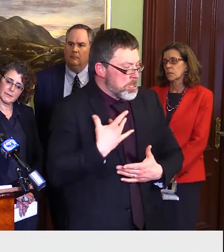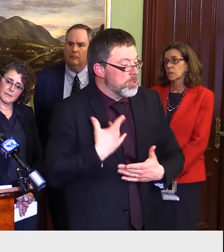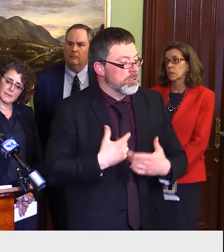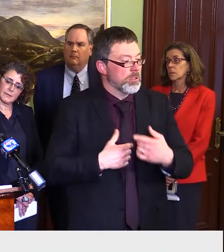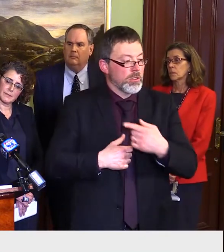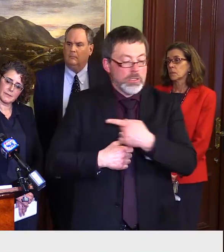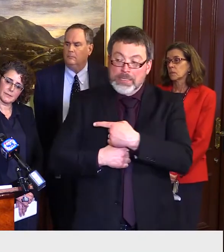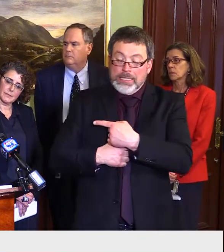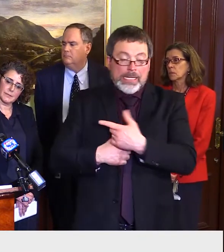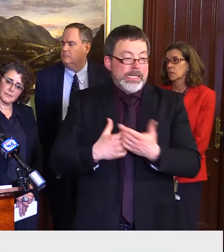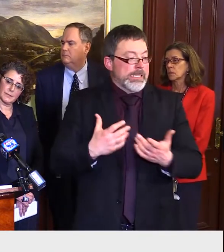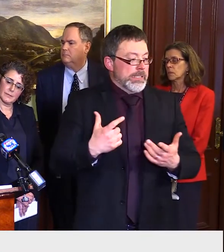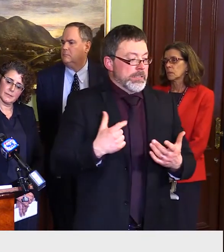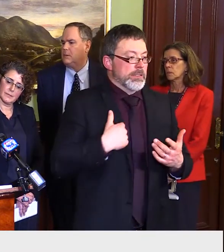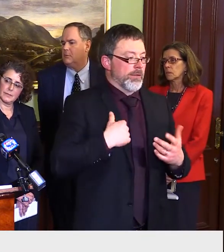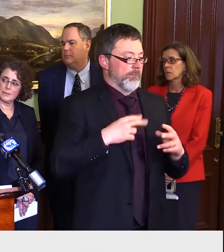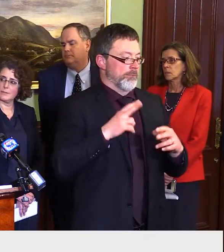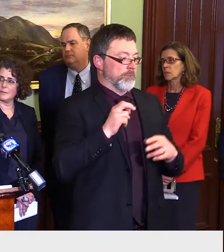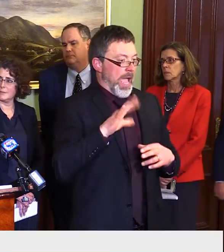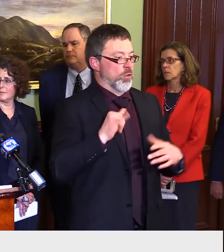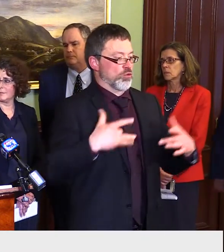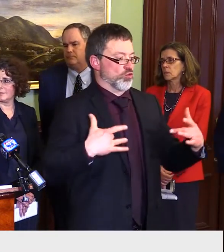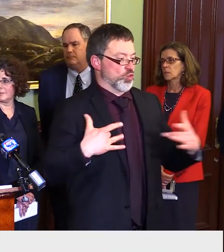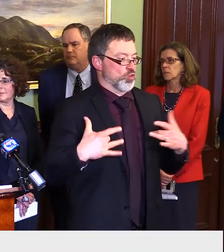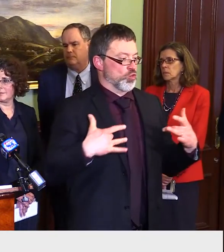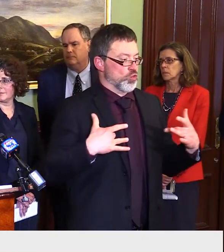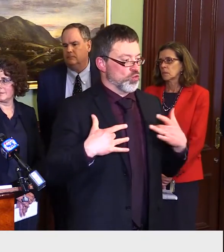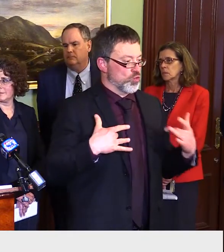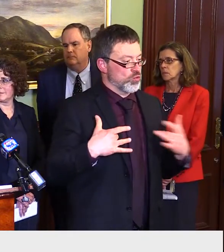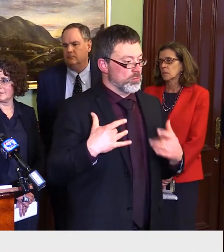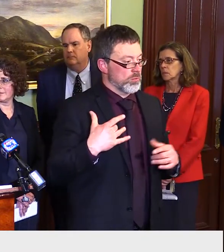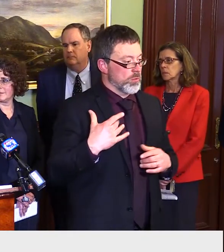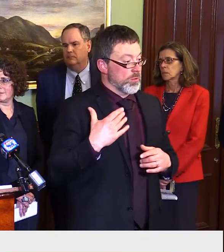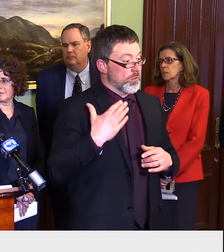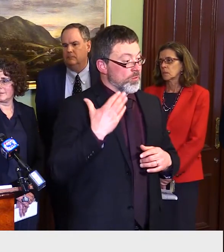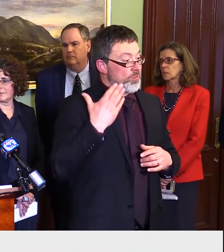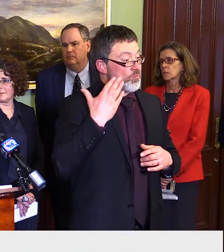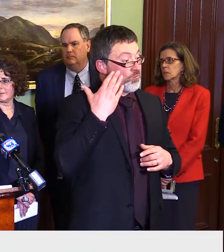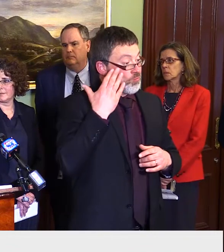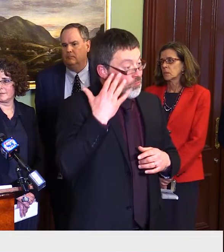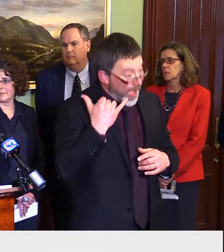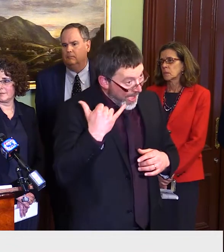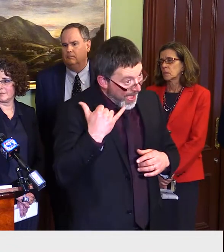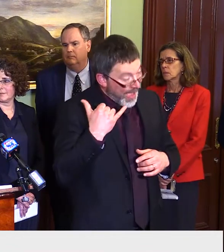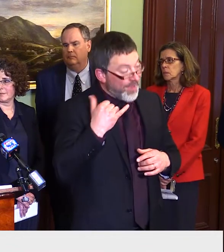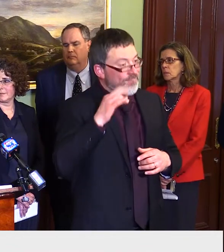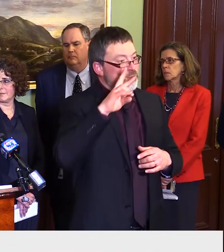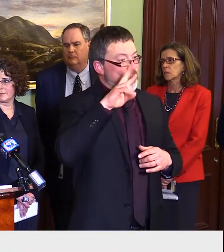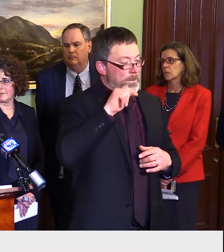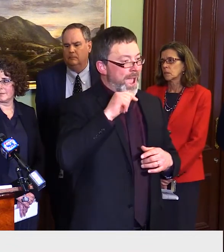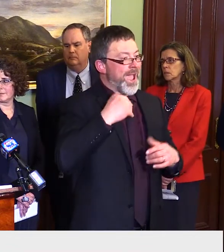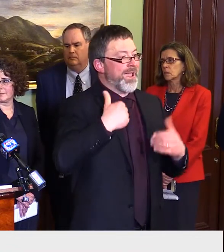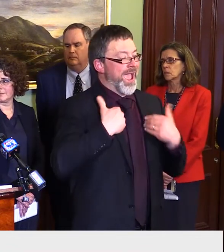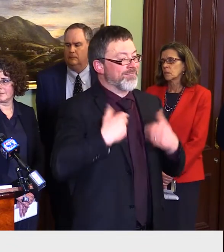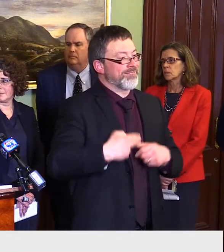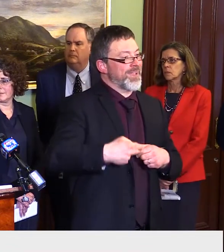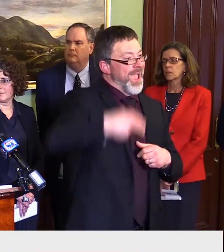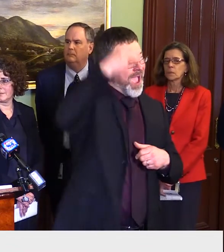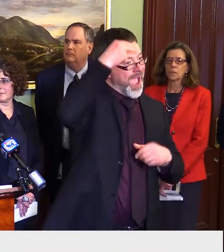asked the Labor Department, as well as the Department of Financial Regulation, the commissioners involved, to do some modeling for us.